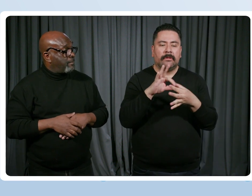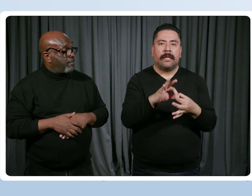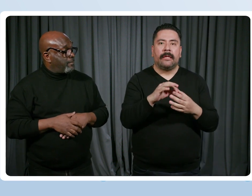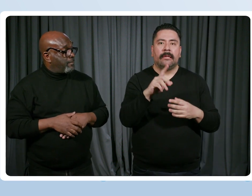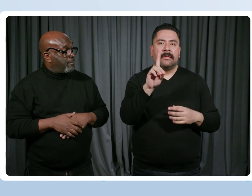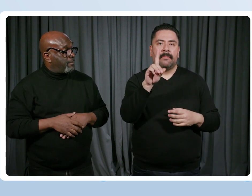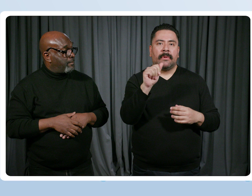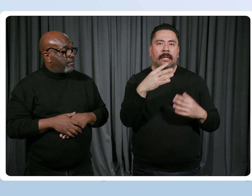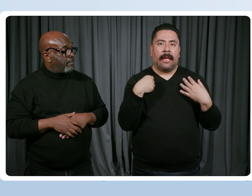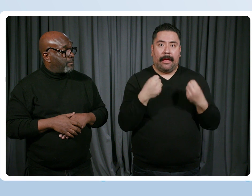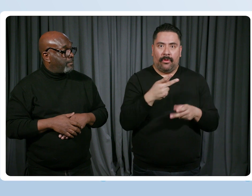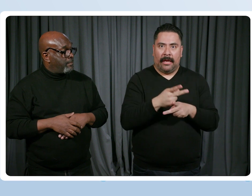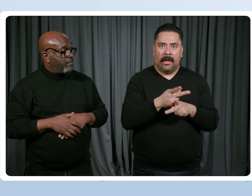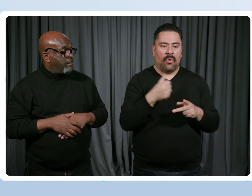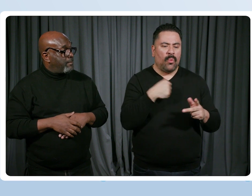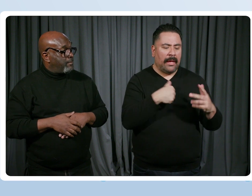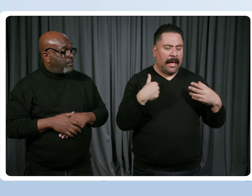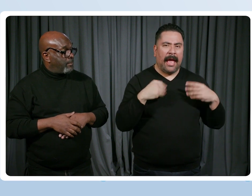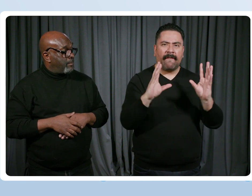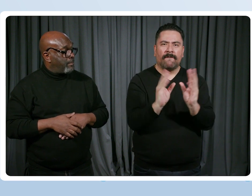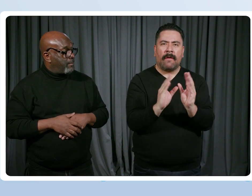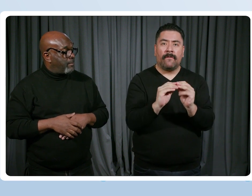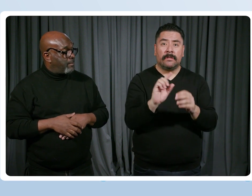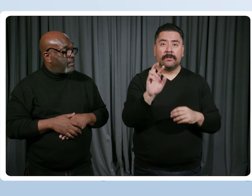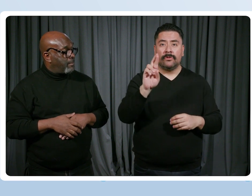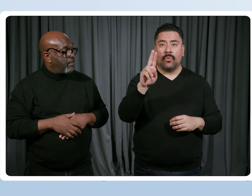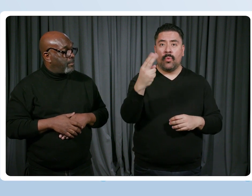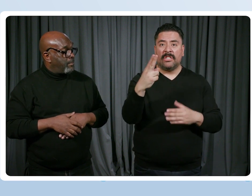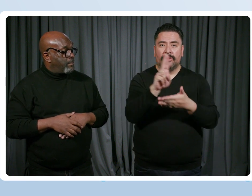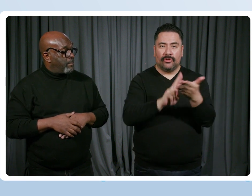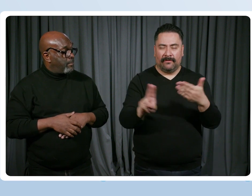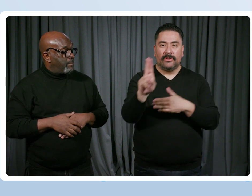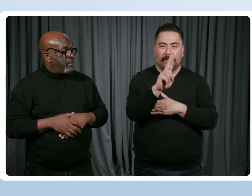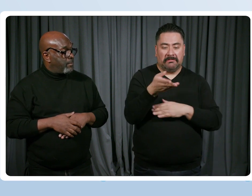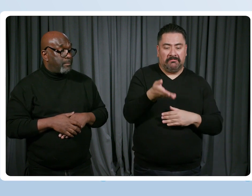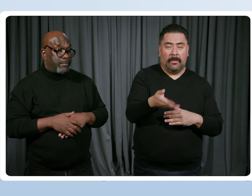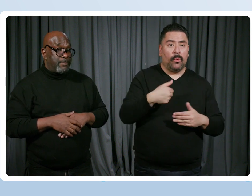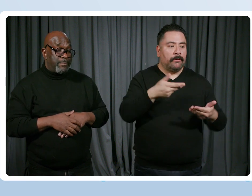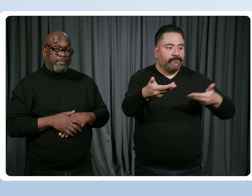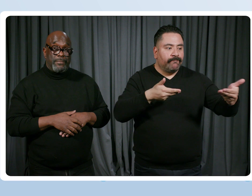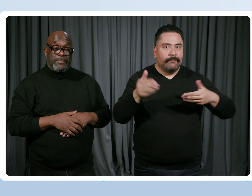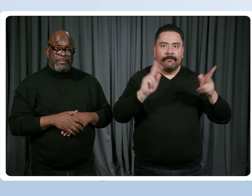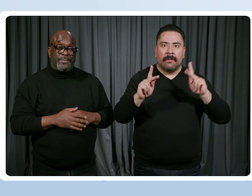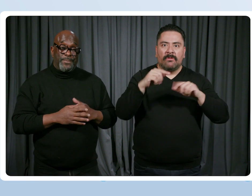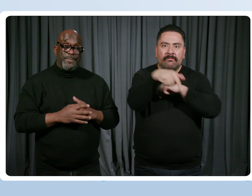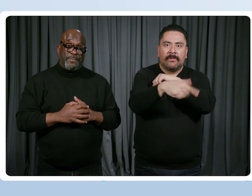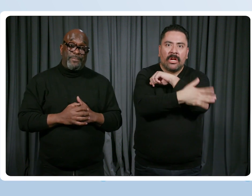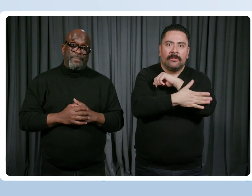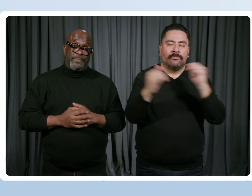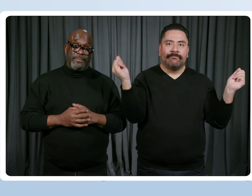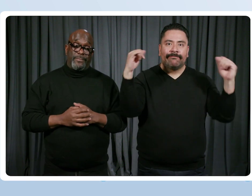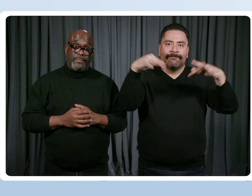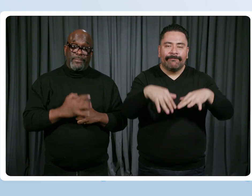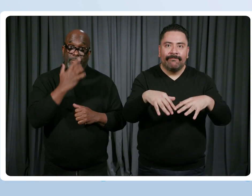healthcare, and we held a conference at Rush University and invited people from all over the country to come in